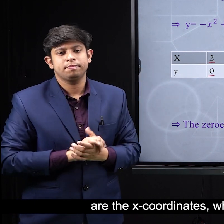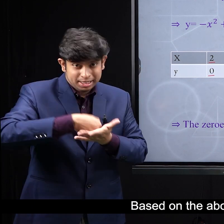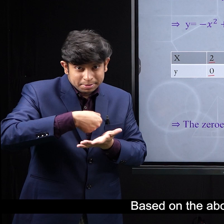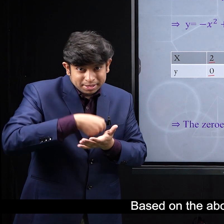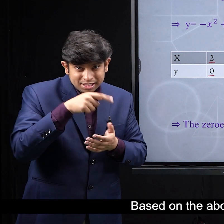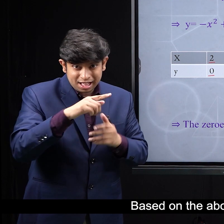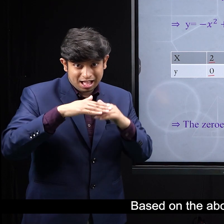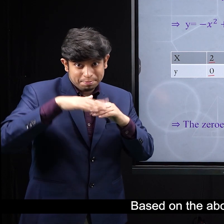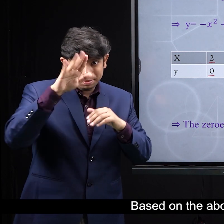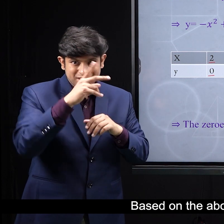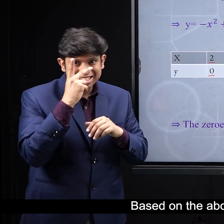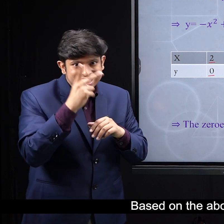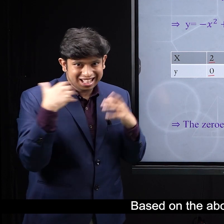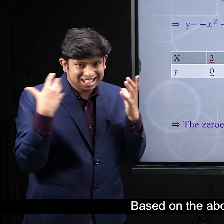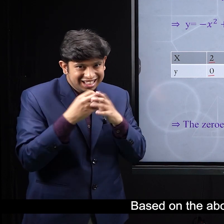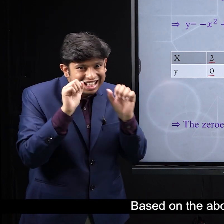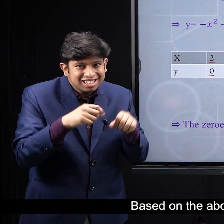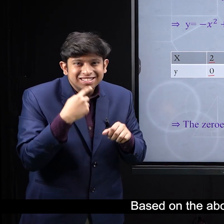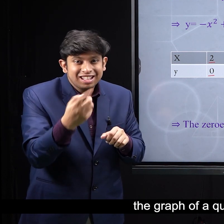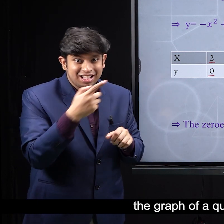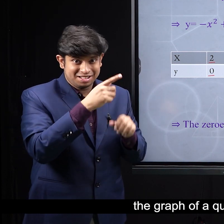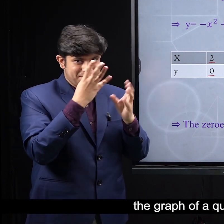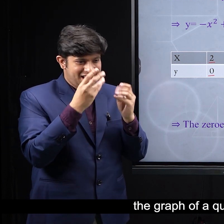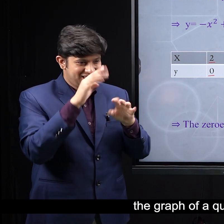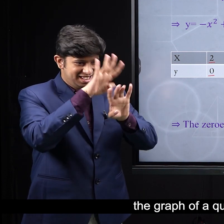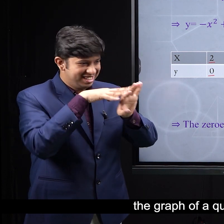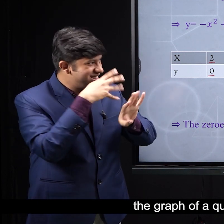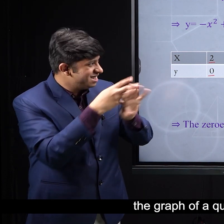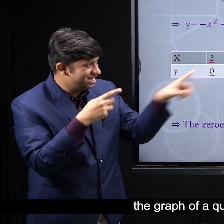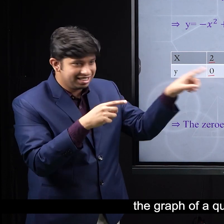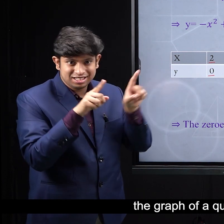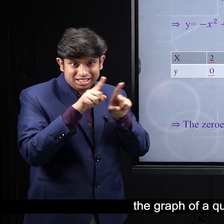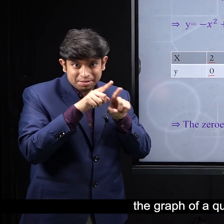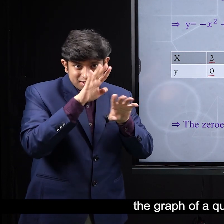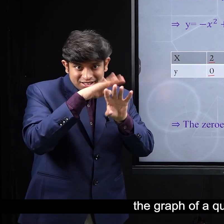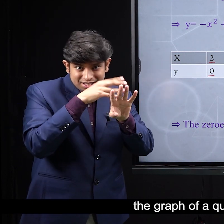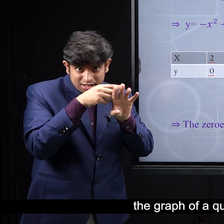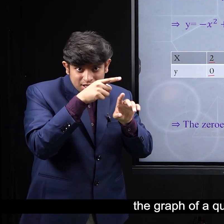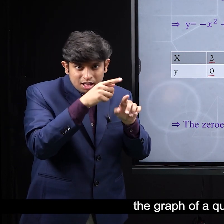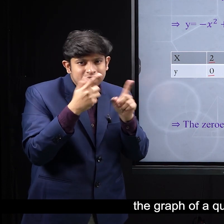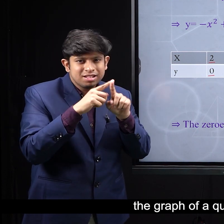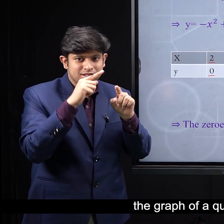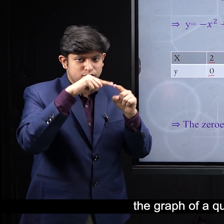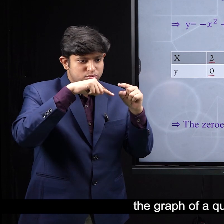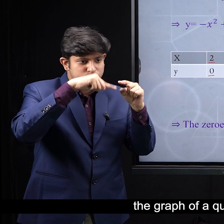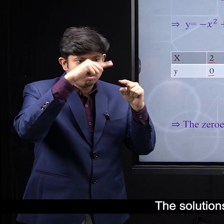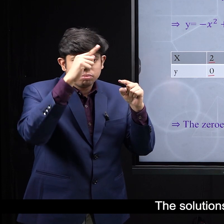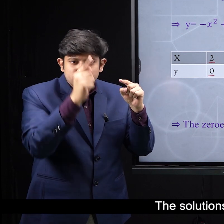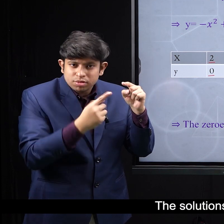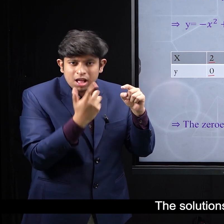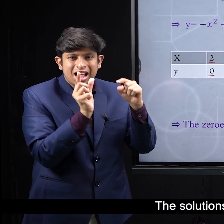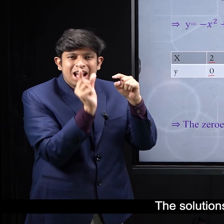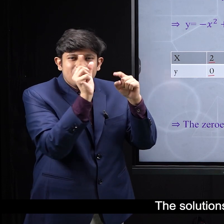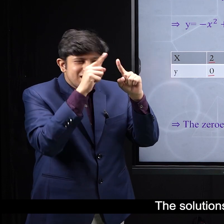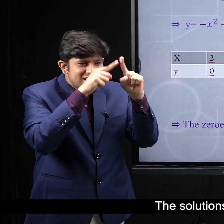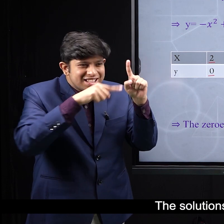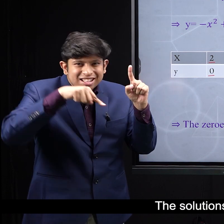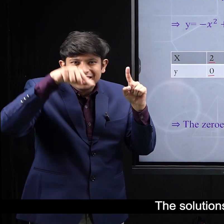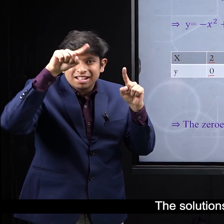Based on the above observations, we can say that the graph of a quadratic polynomial is a parabola. The solutions or the 0 of a